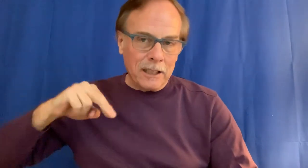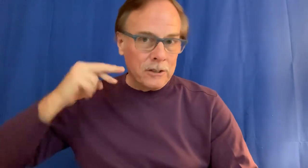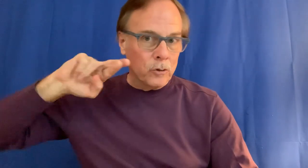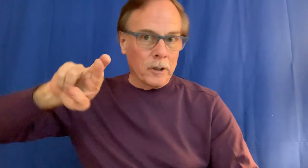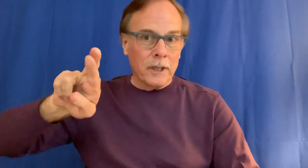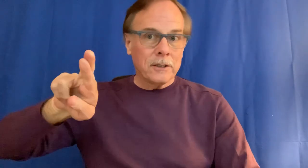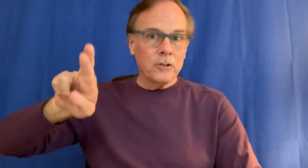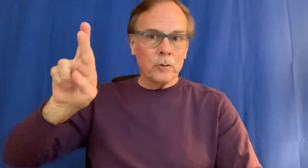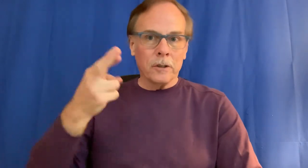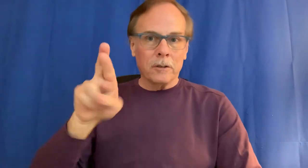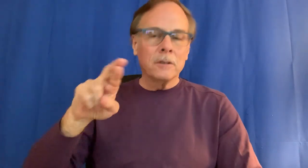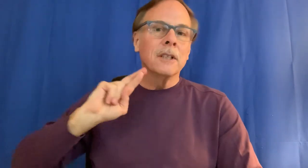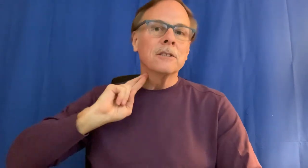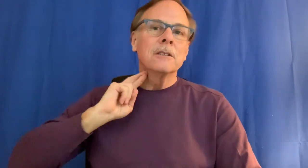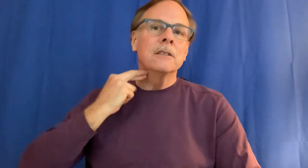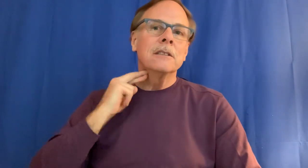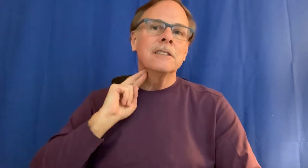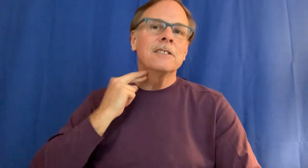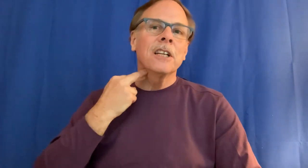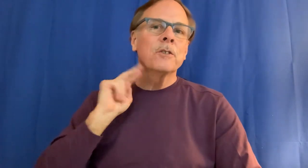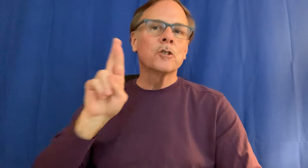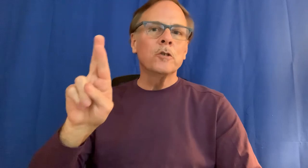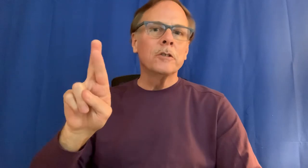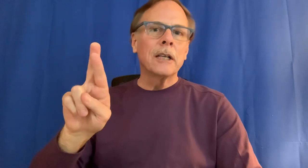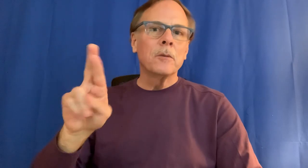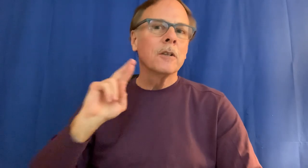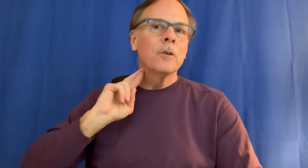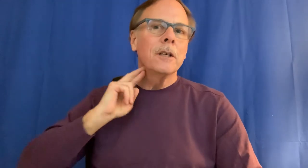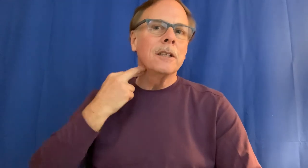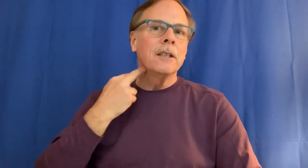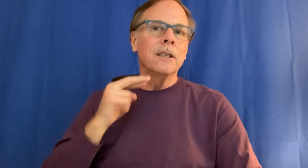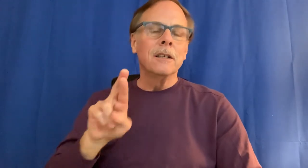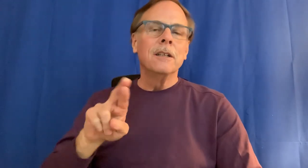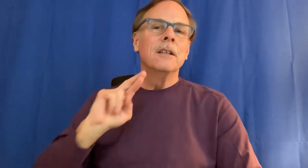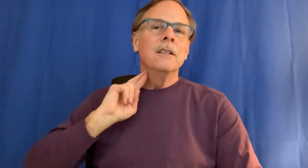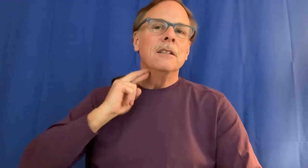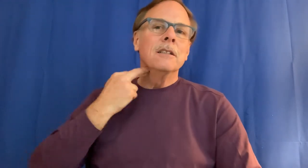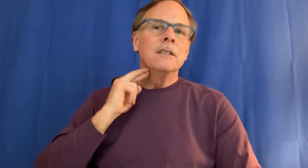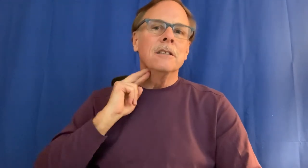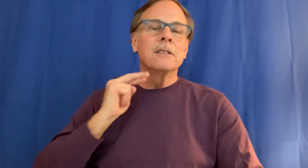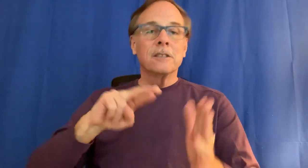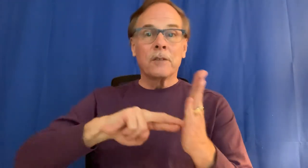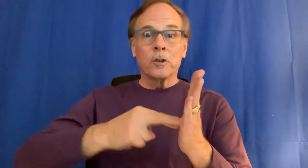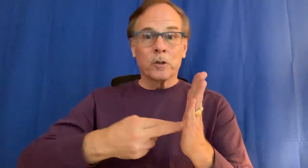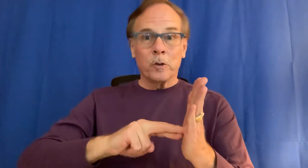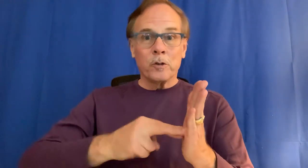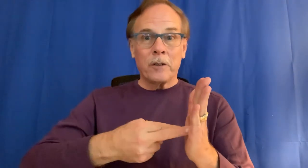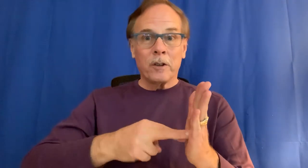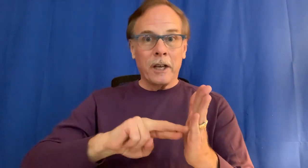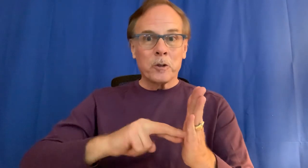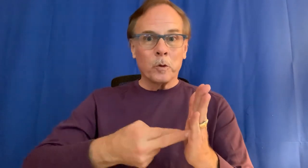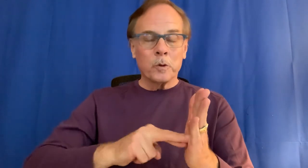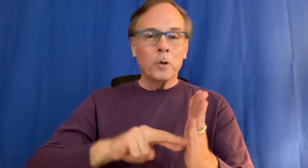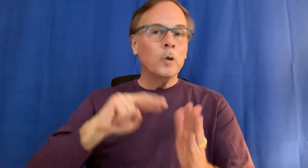That's a drill. That's the drill. This is a sign for screwdriver, by the way. This is a sign for screwdriver, the actual tool. This